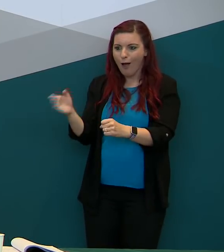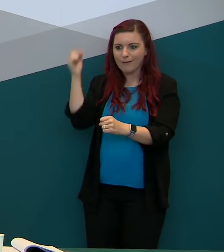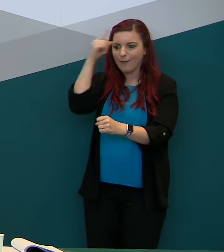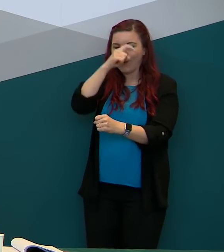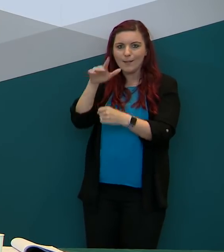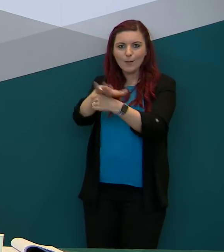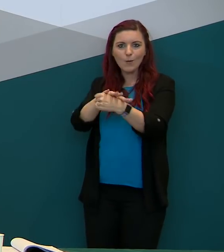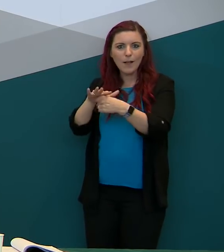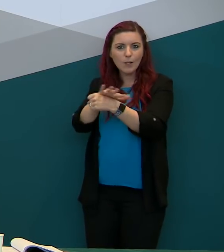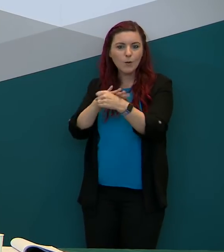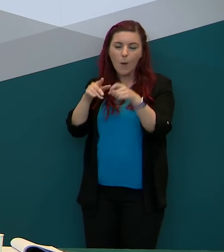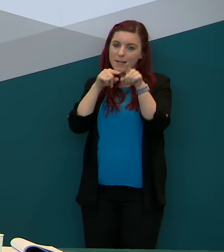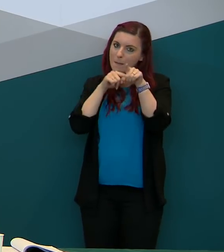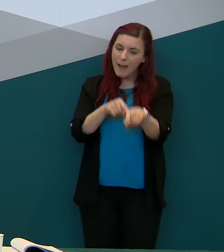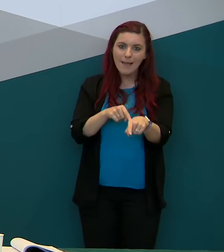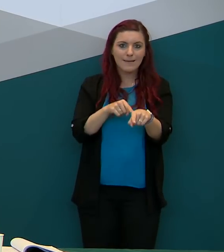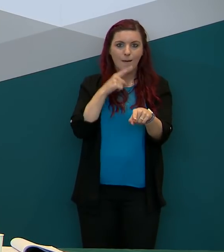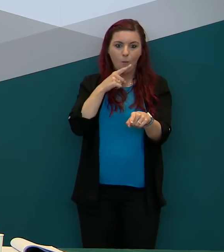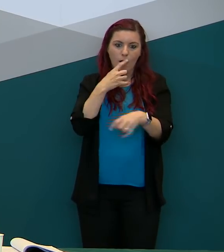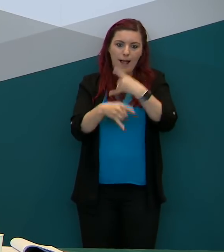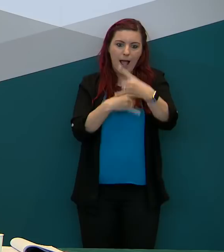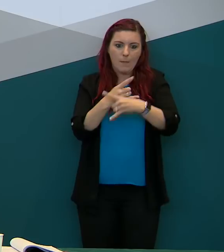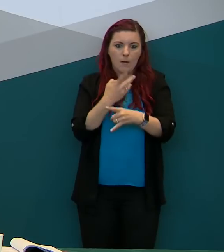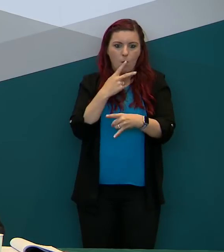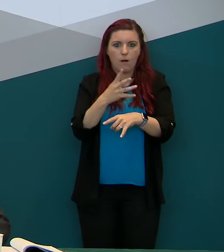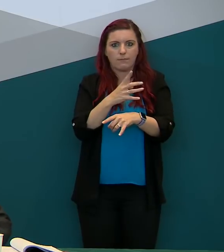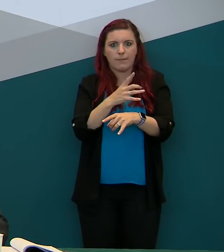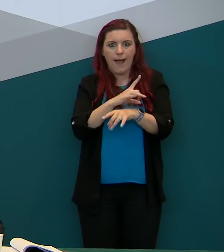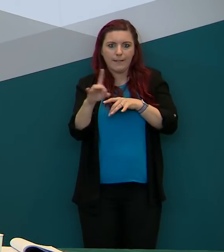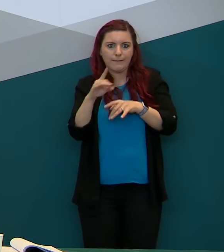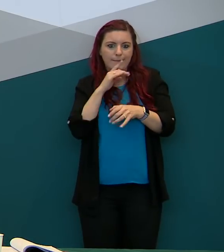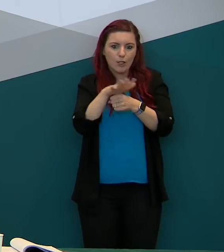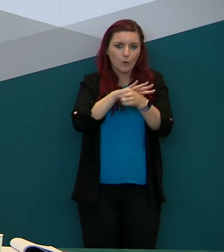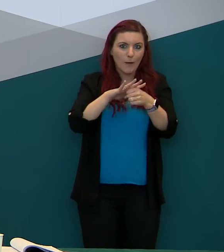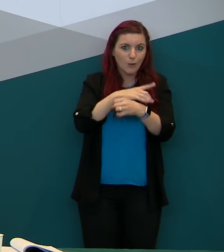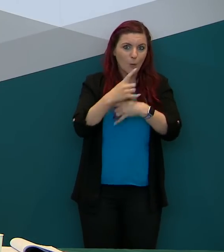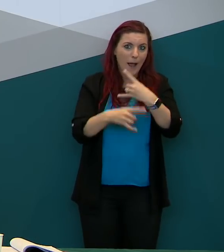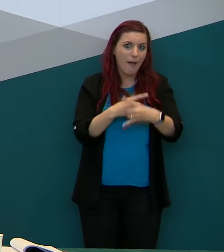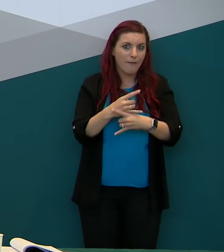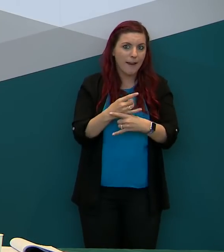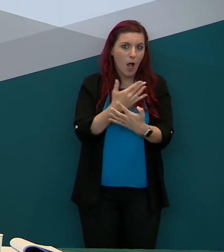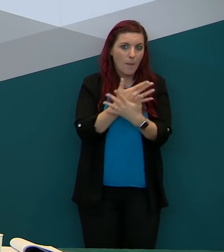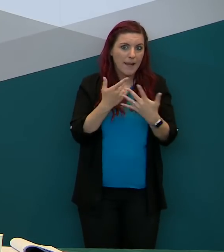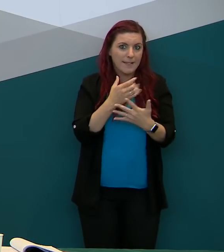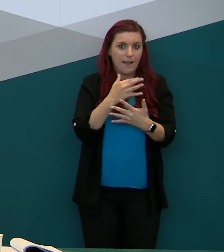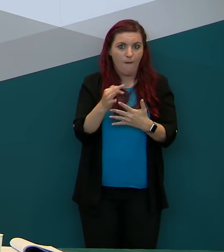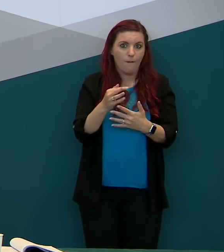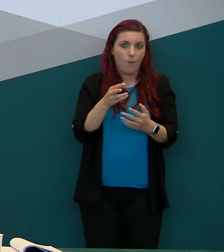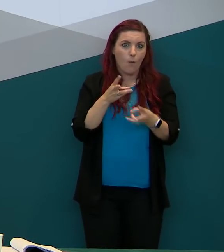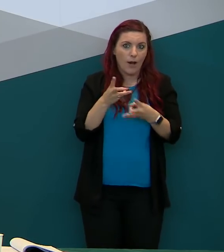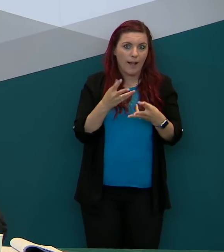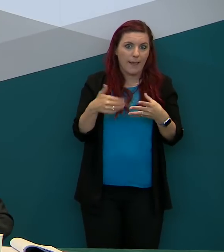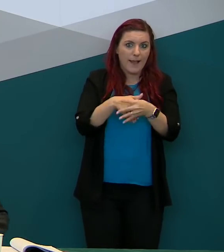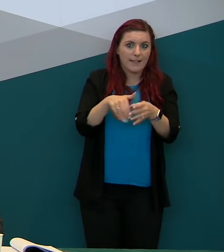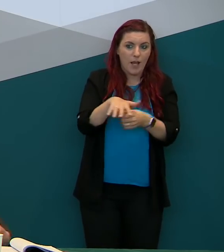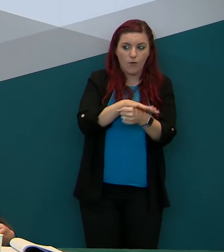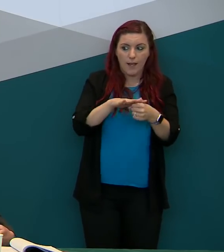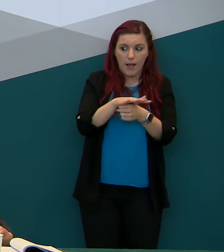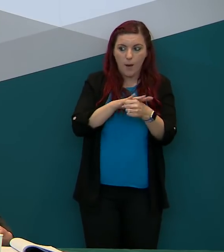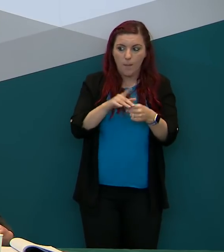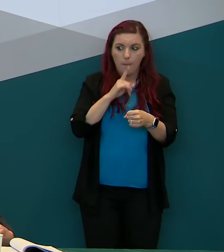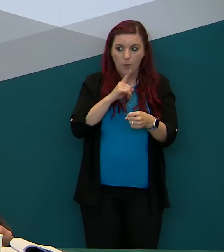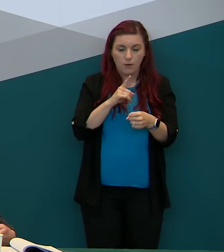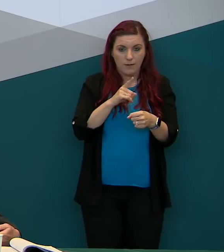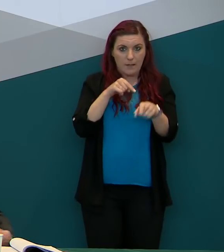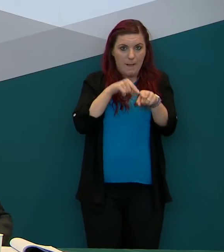contact tracing management programme. Hence the numbers who are actually carrying it out, which I think the latest figure might have been 80 or so, reflects the demand,